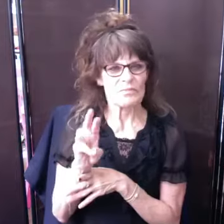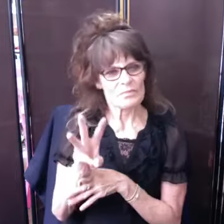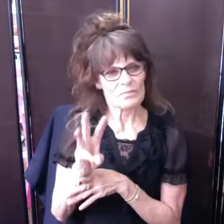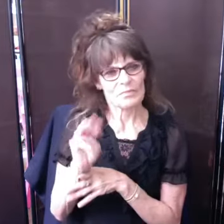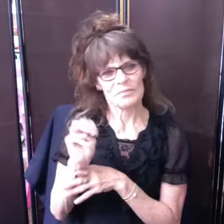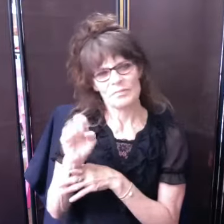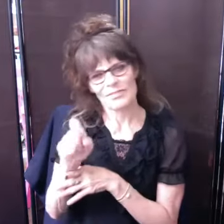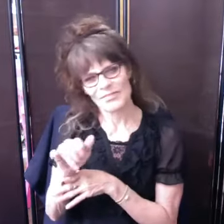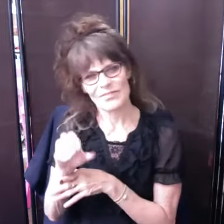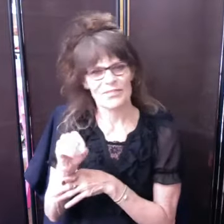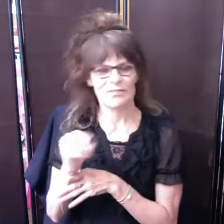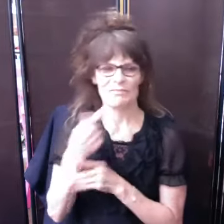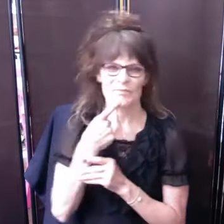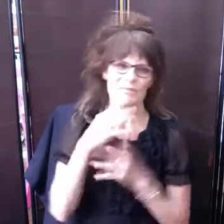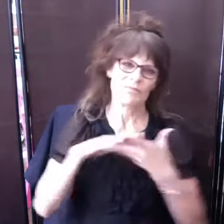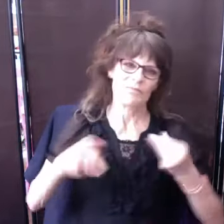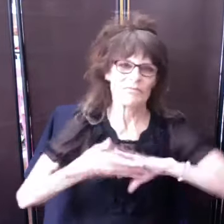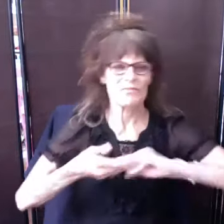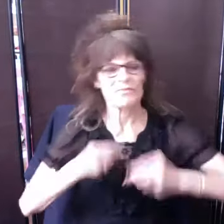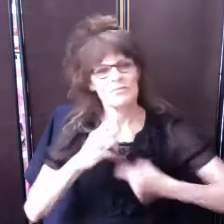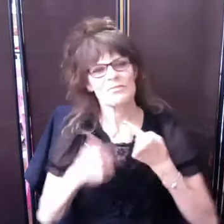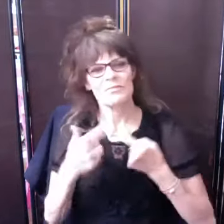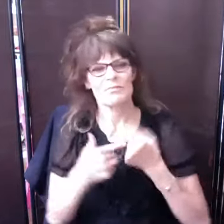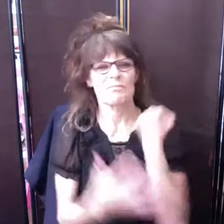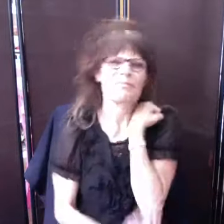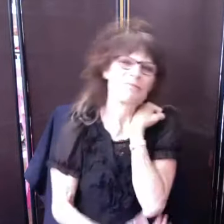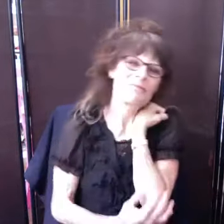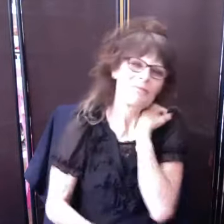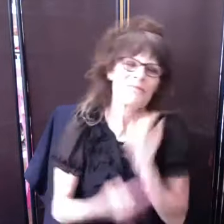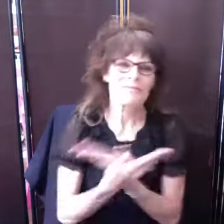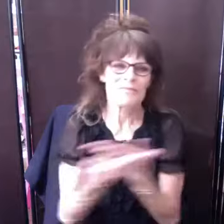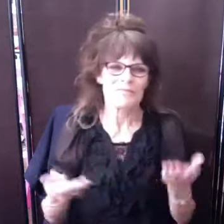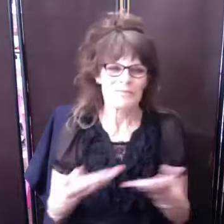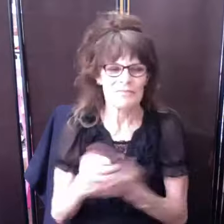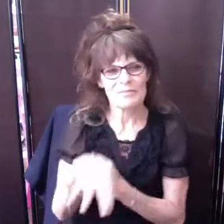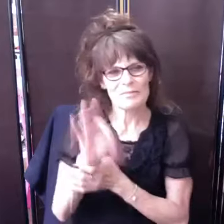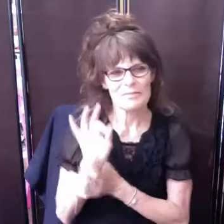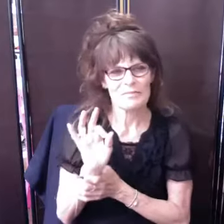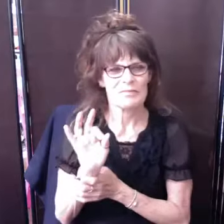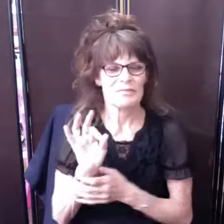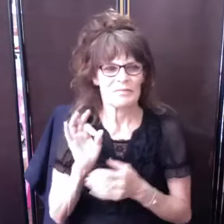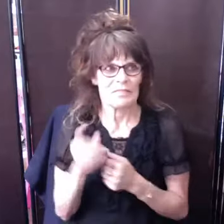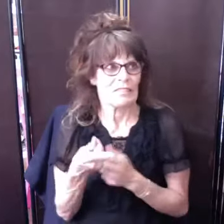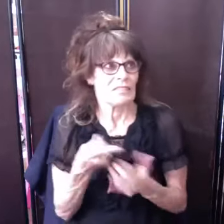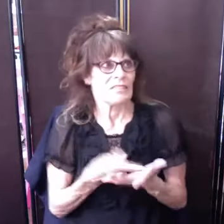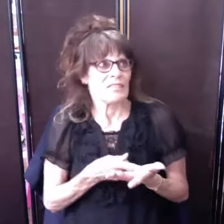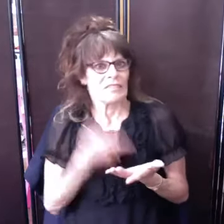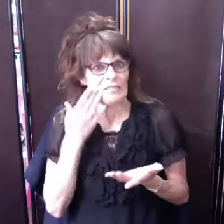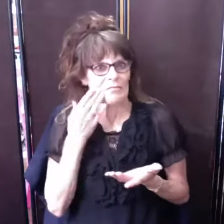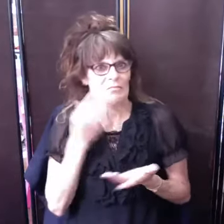the topography of the place where he had found this treasure. That Arrowhead get hot in my hand because I knew that Indian dropped it about 5 minutes before my daddy